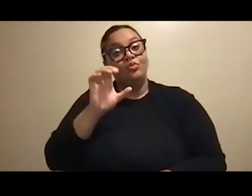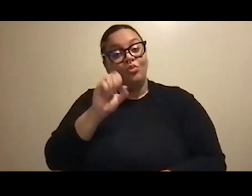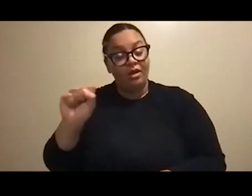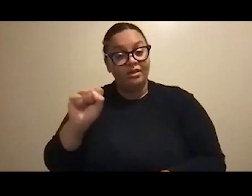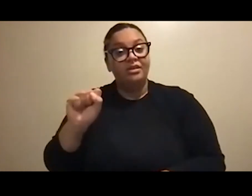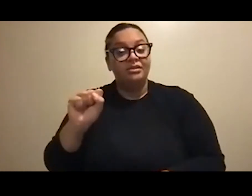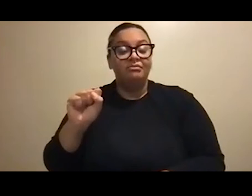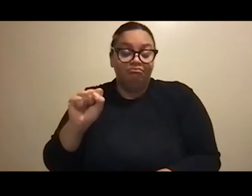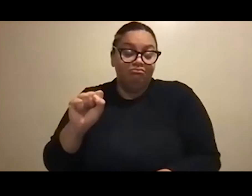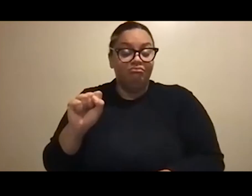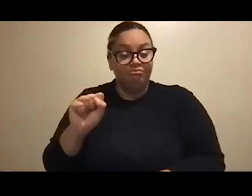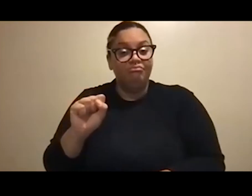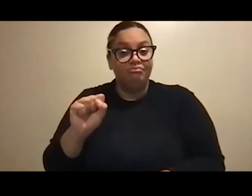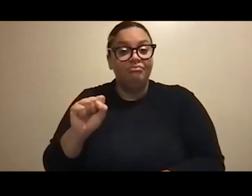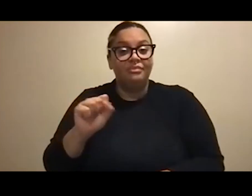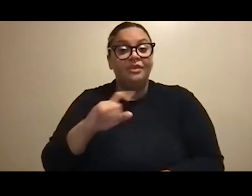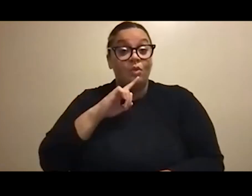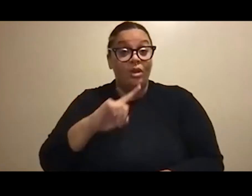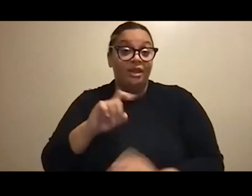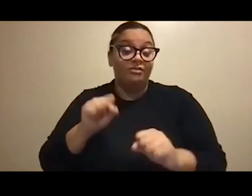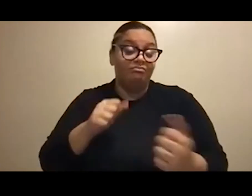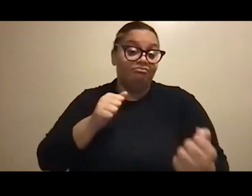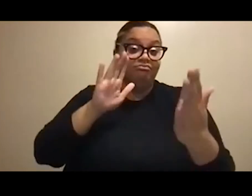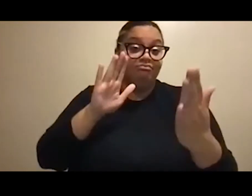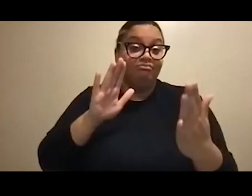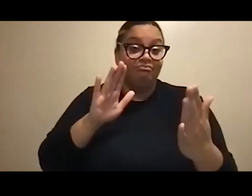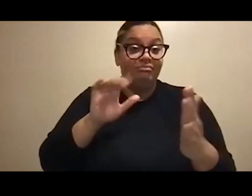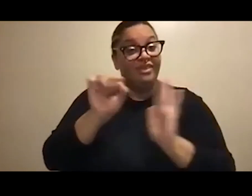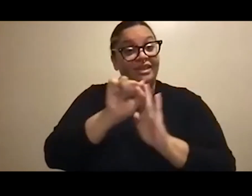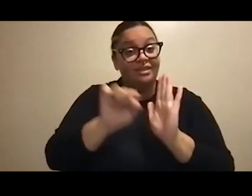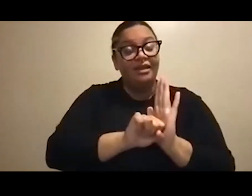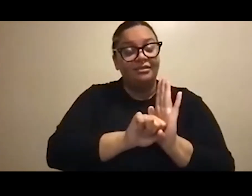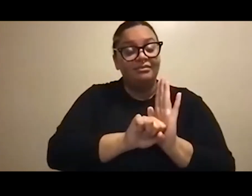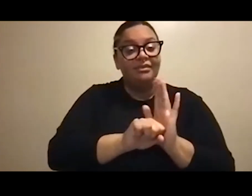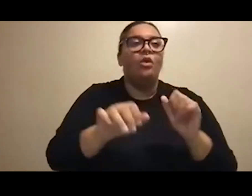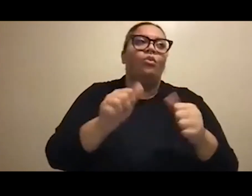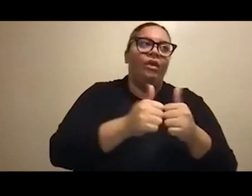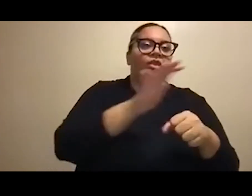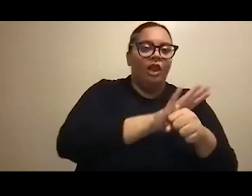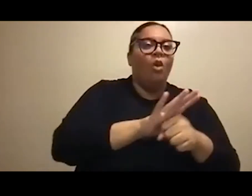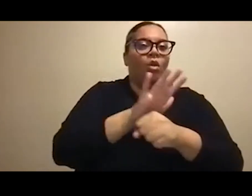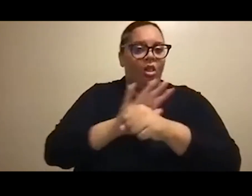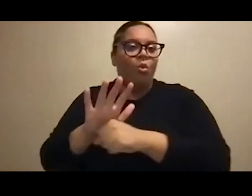against the states or municipalities or localities. So,